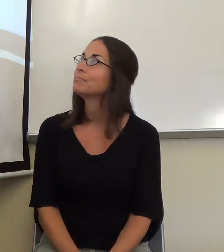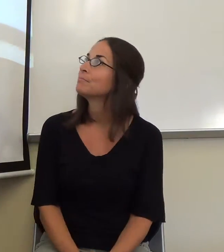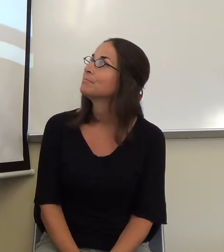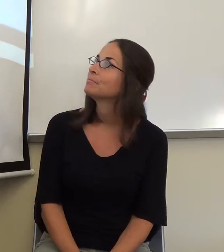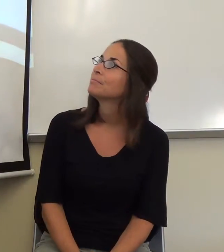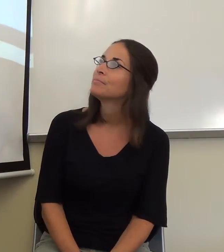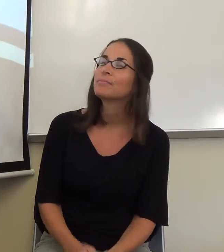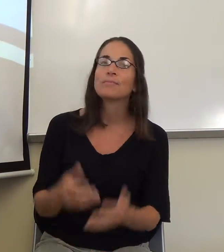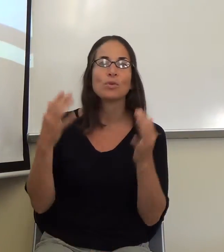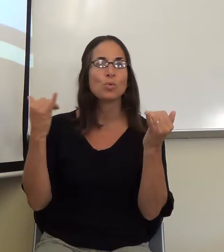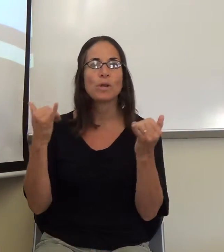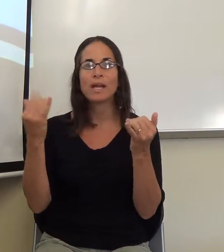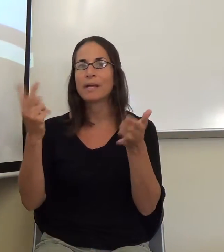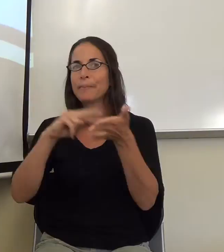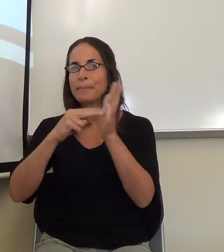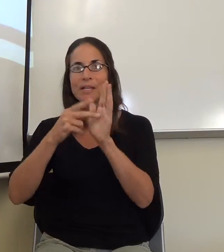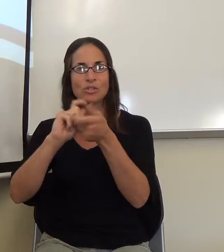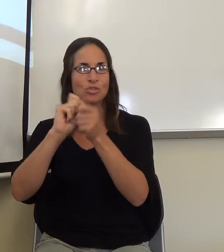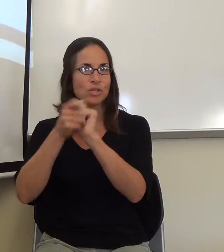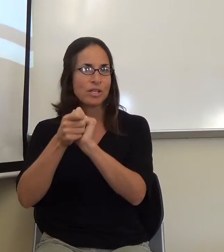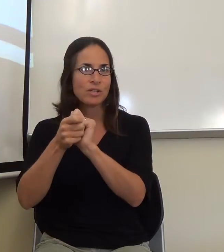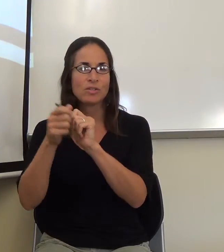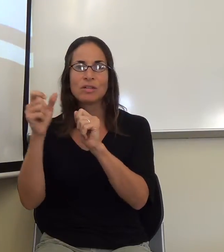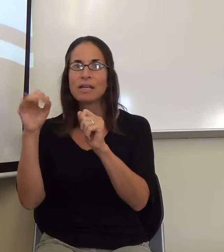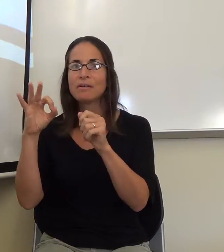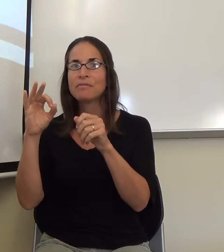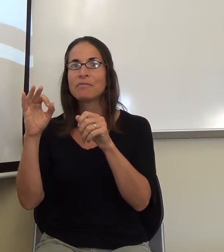changed. People who live in the inner city,